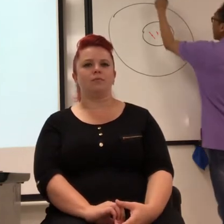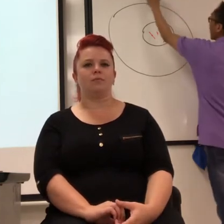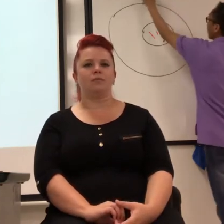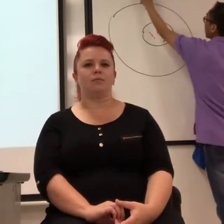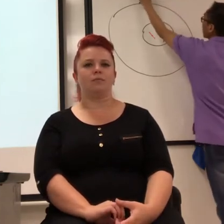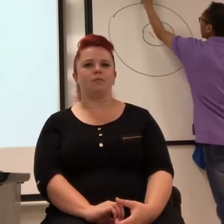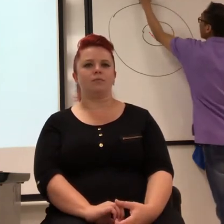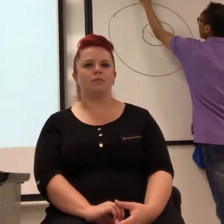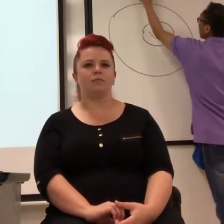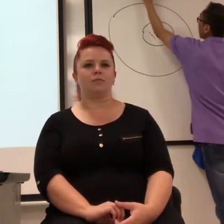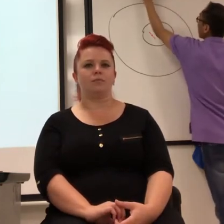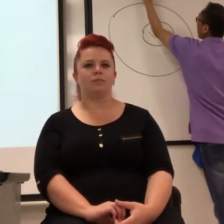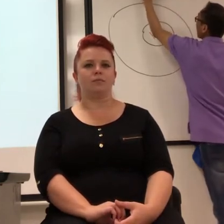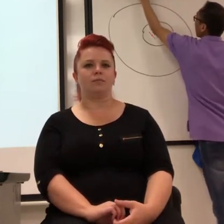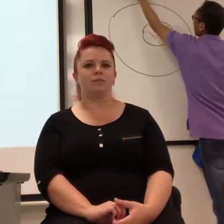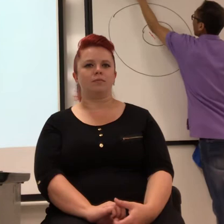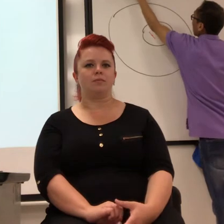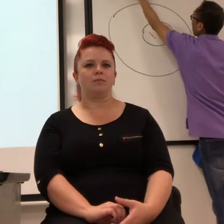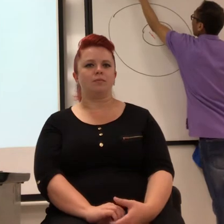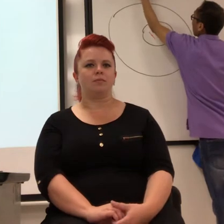From your dad.